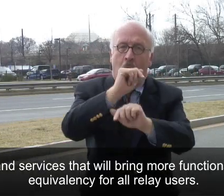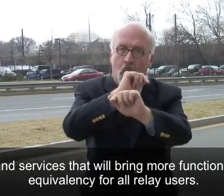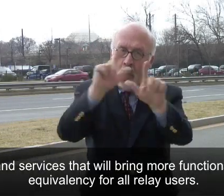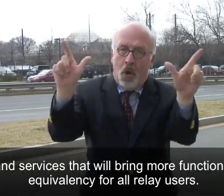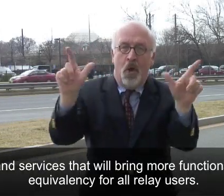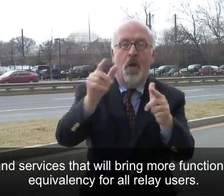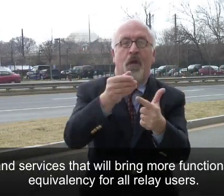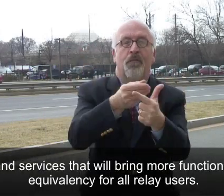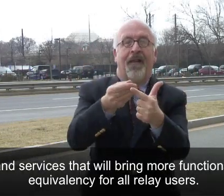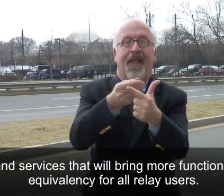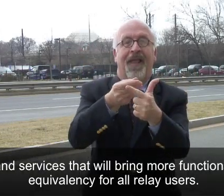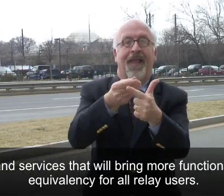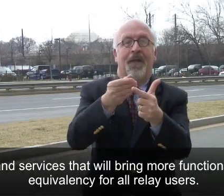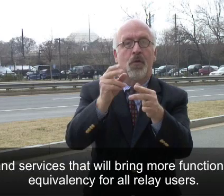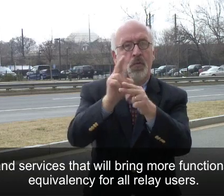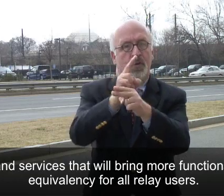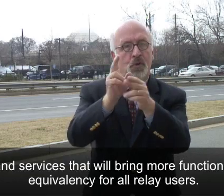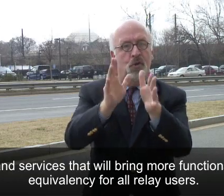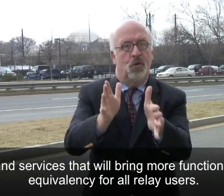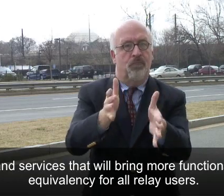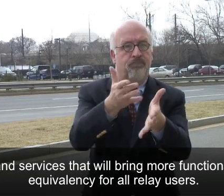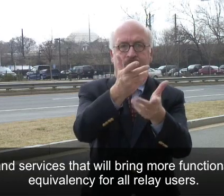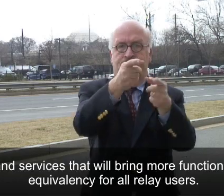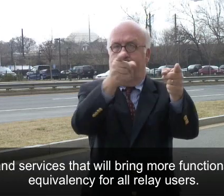for all relay users.